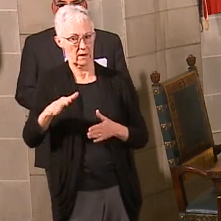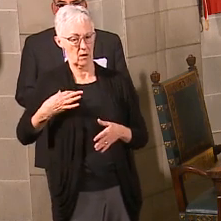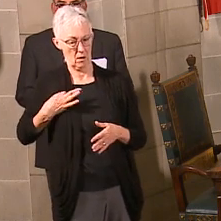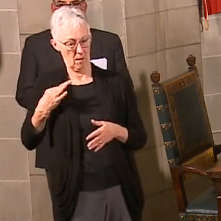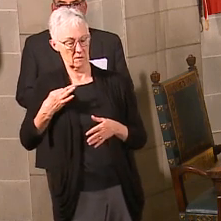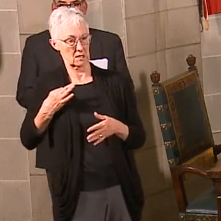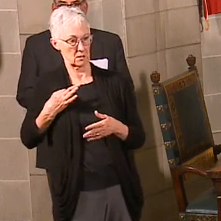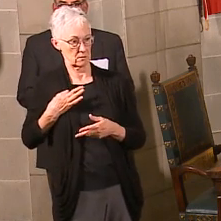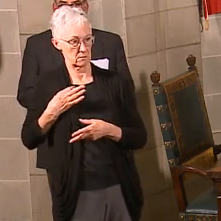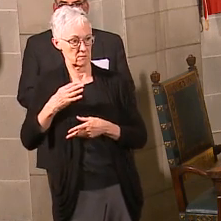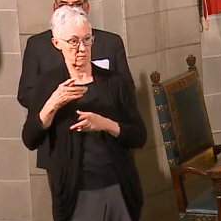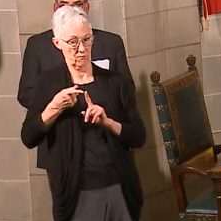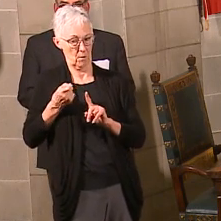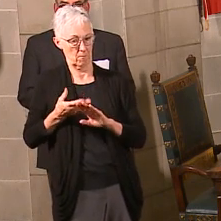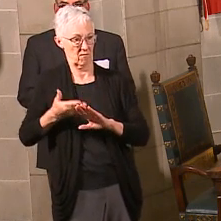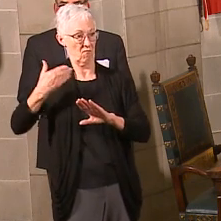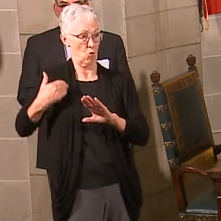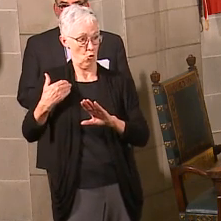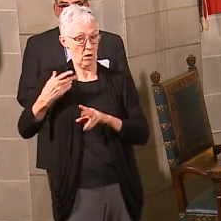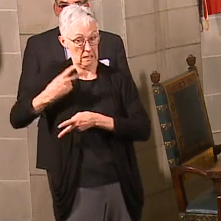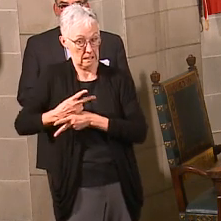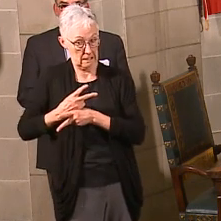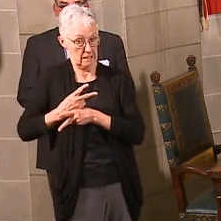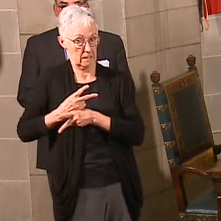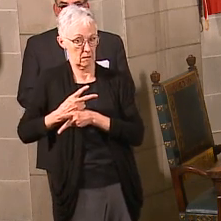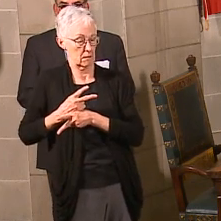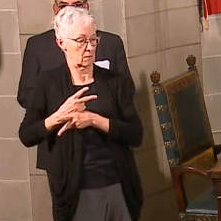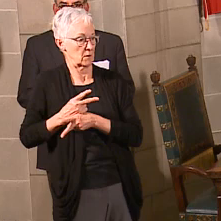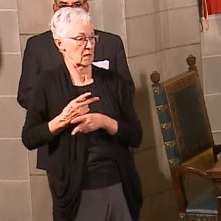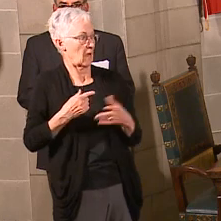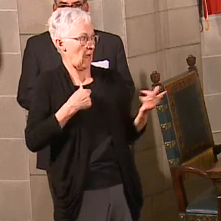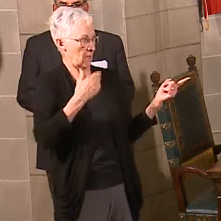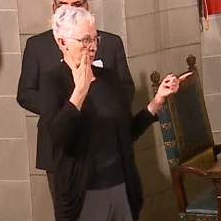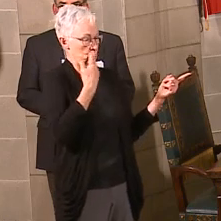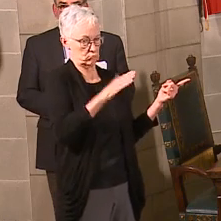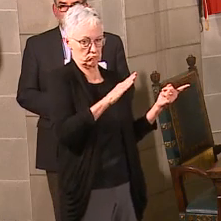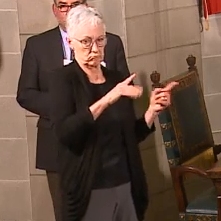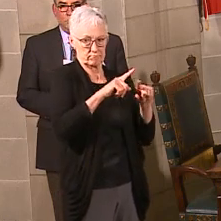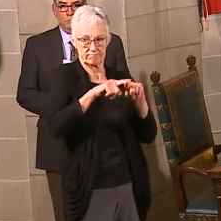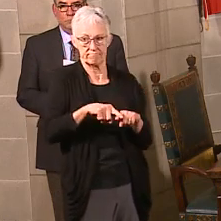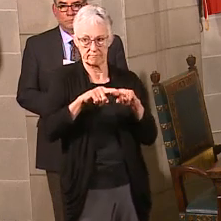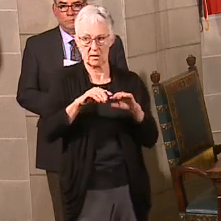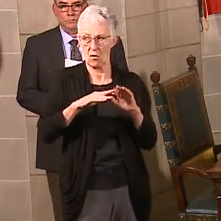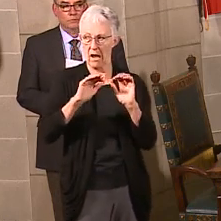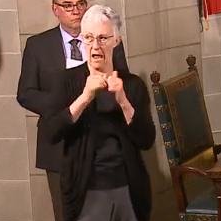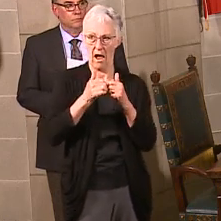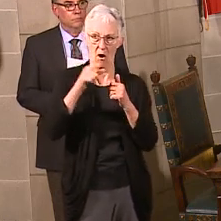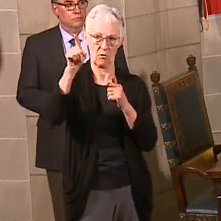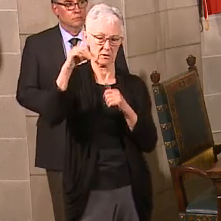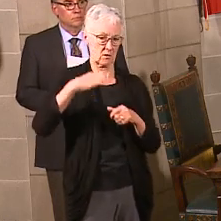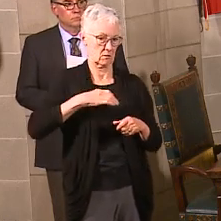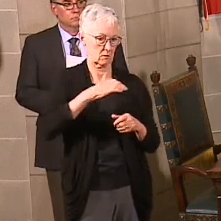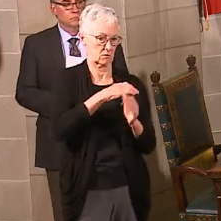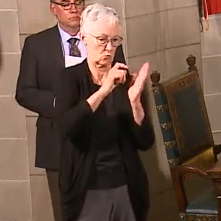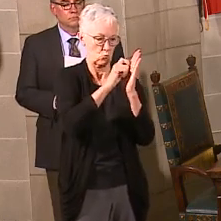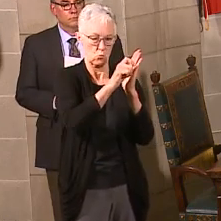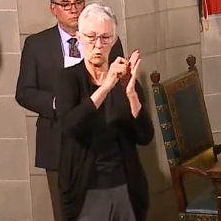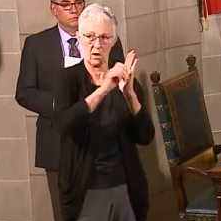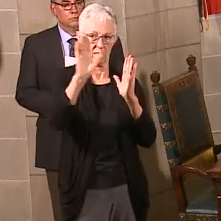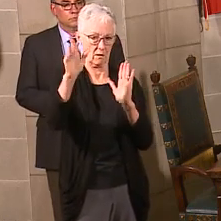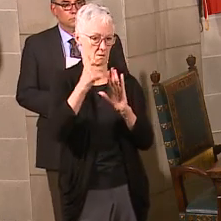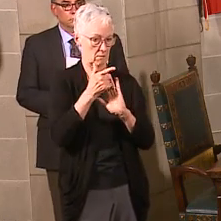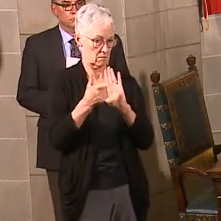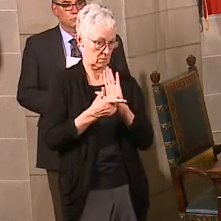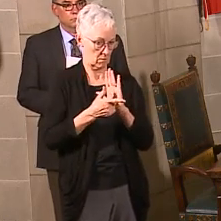know the answer to that. We'll have to go research that and find out. And I think some of it will just depend on how the law is written as well. If they write the law that